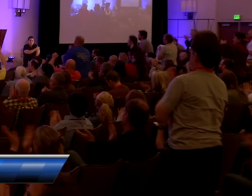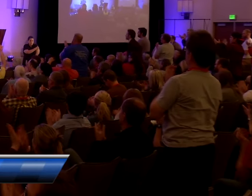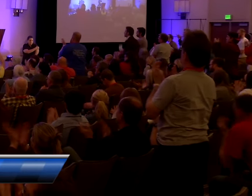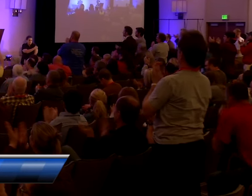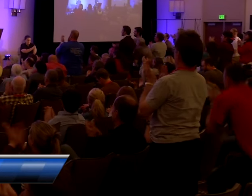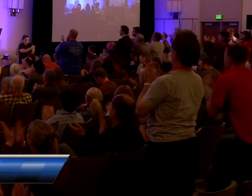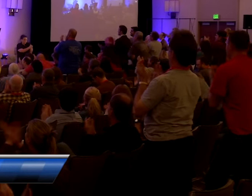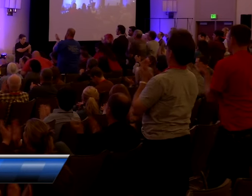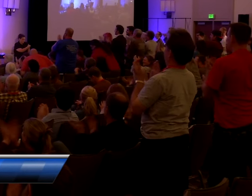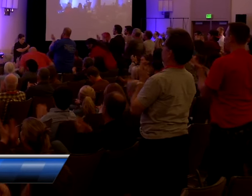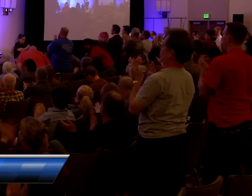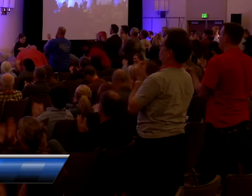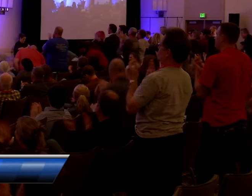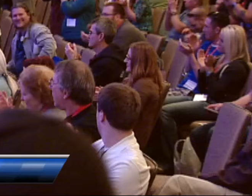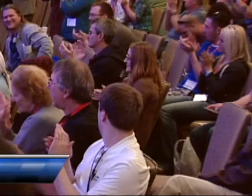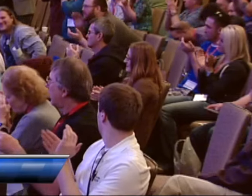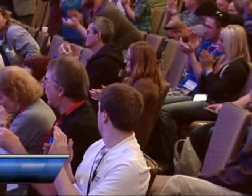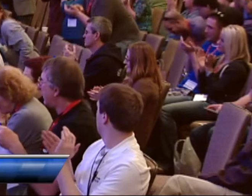Thank you.